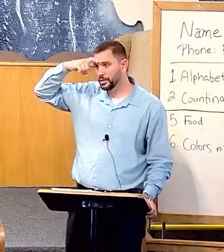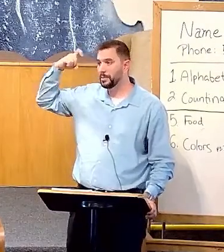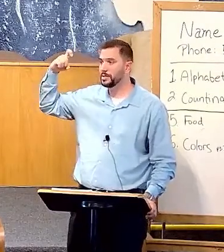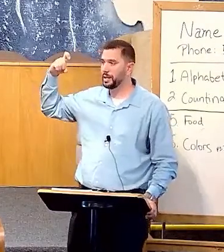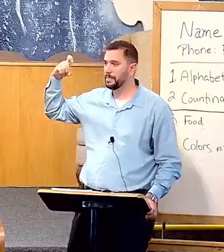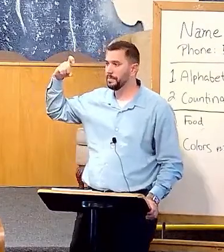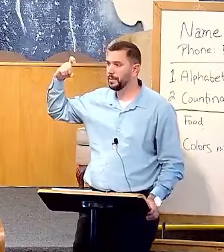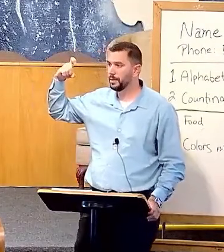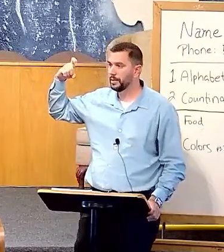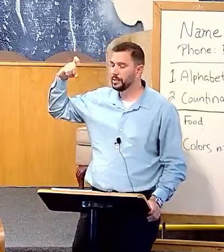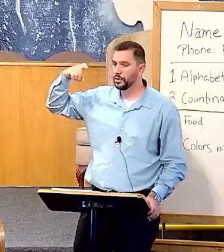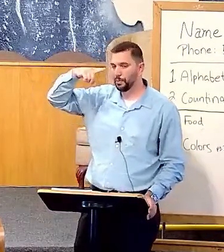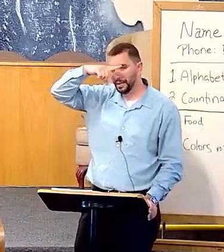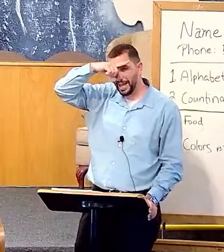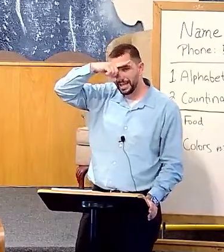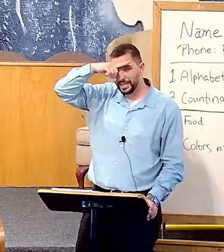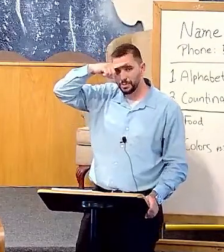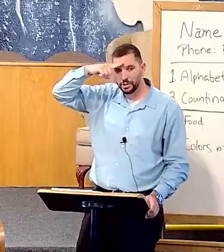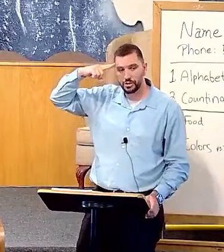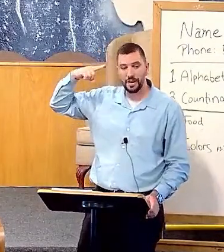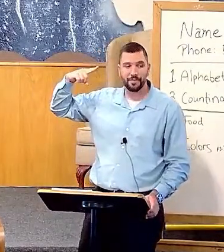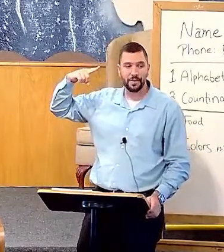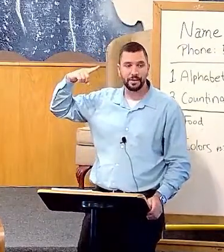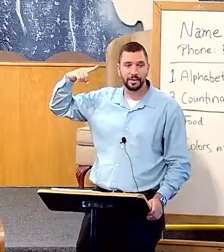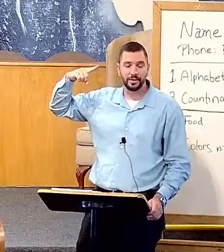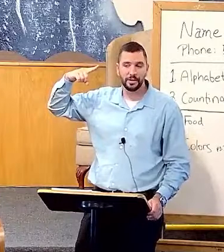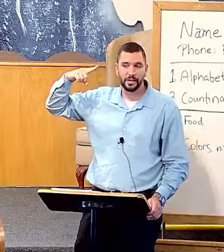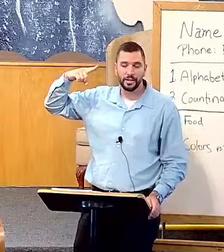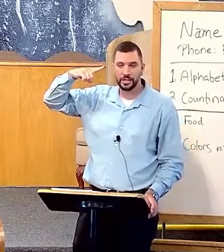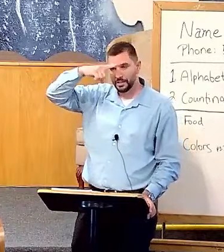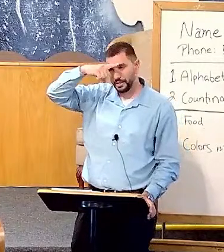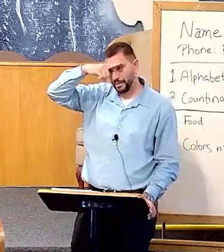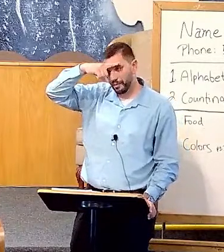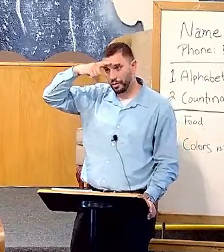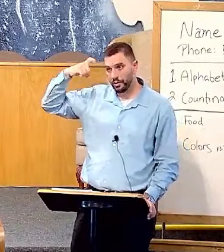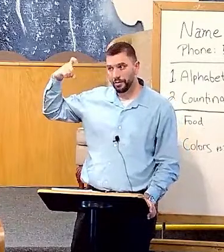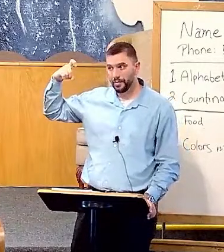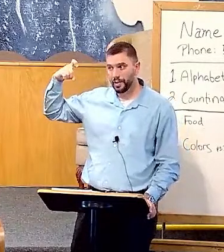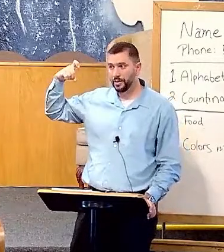summertime. So black is with a straight finger. If you curl your finger, that's